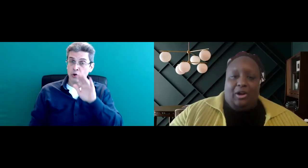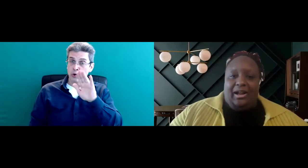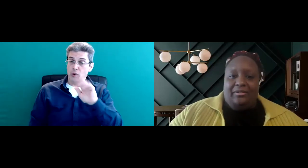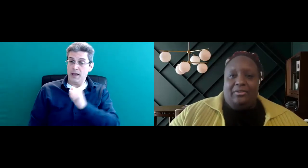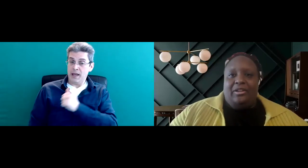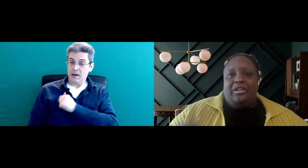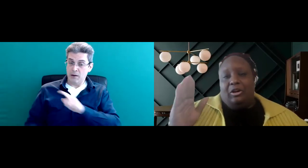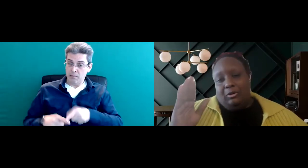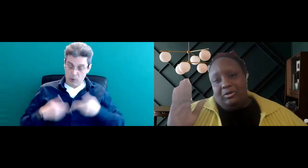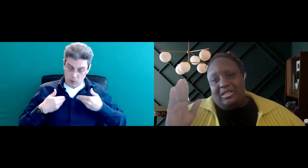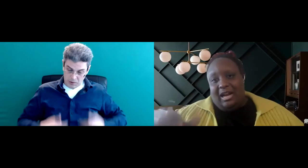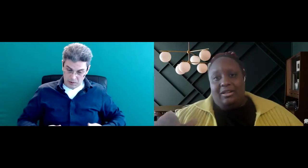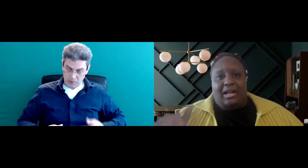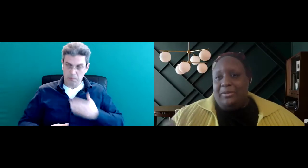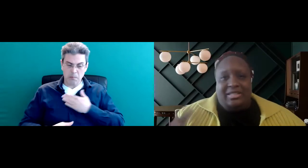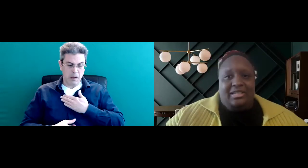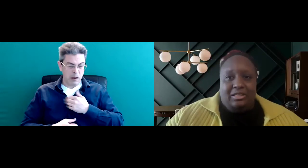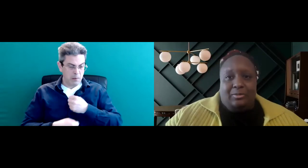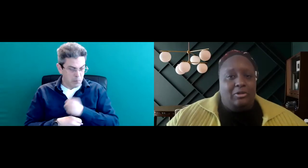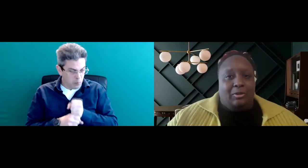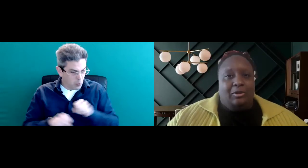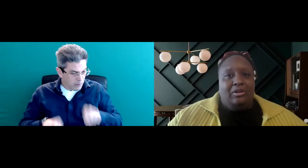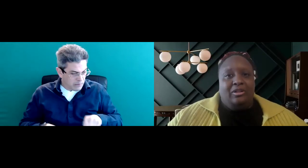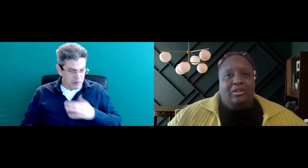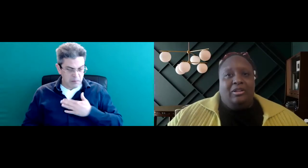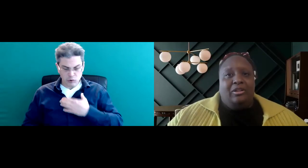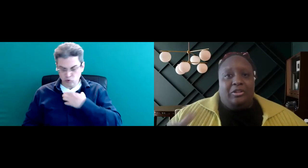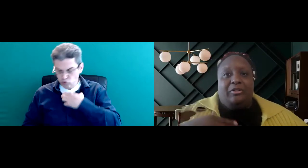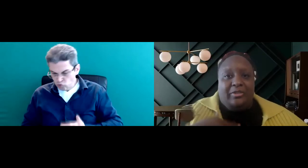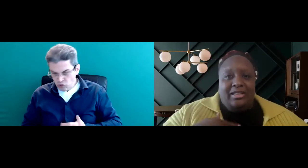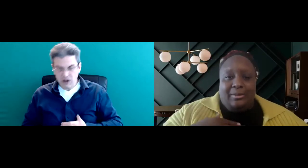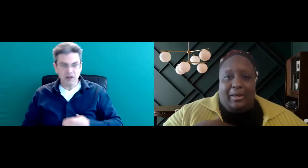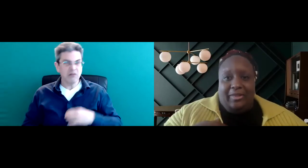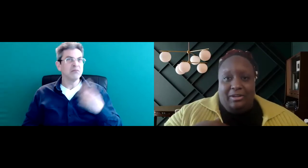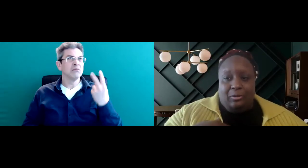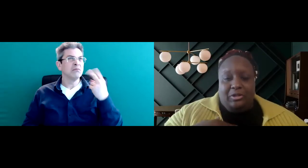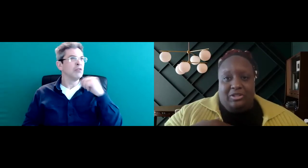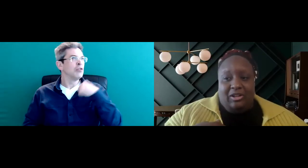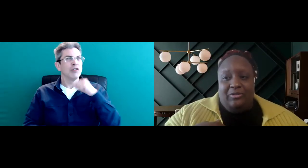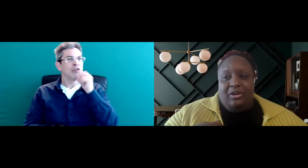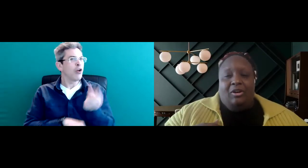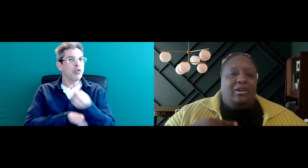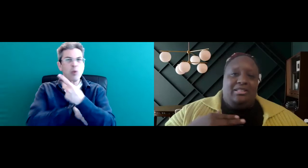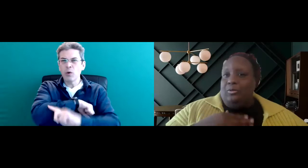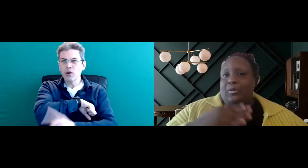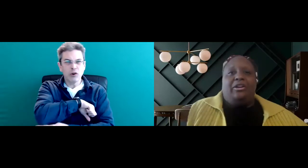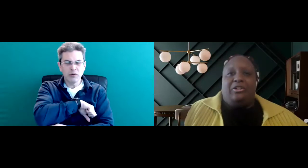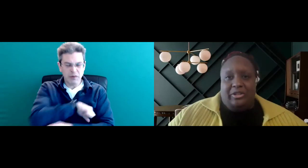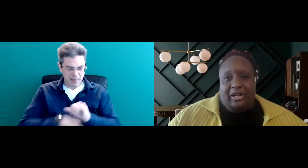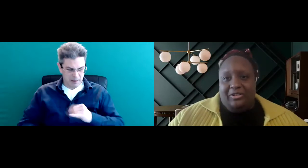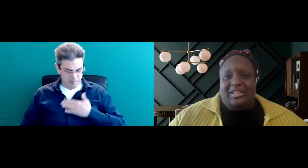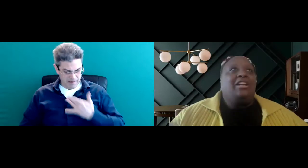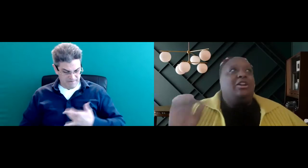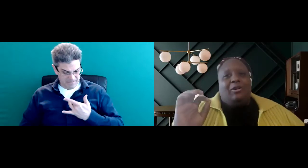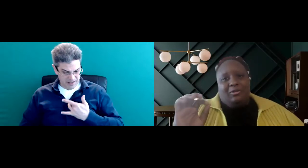own drive, your own desire to not be seen as disposable, your feelings about that towards yourself is the way you're going to